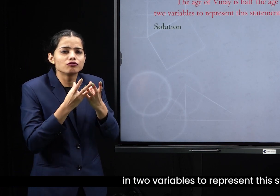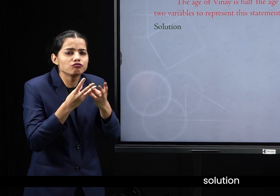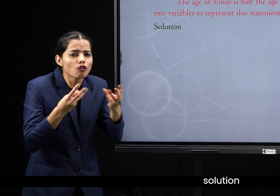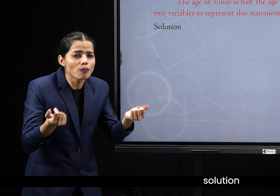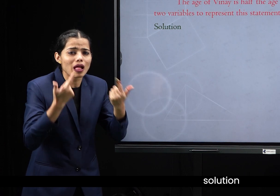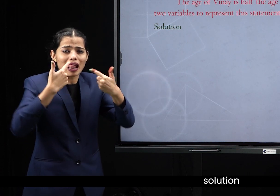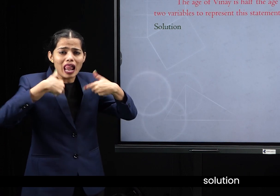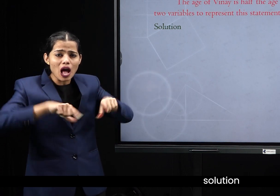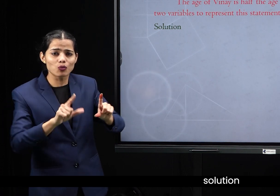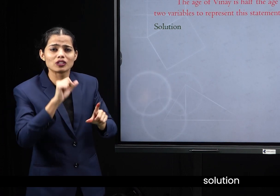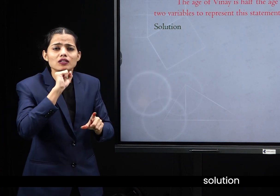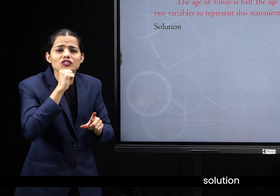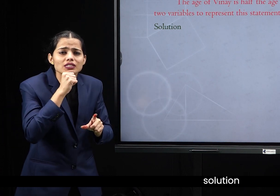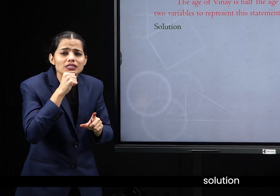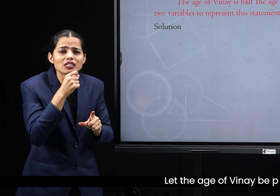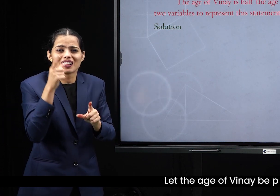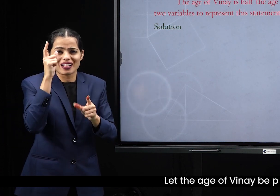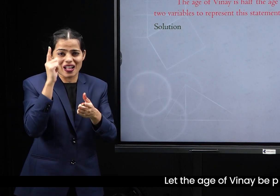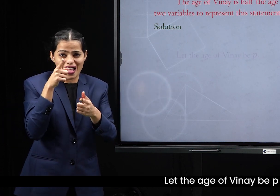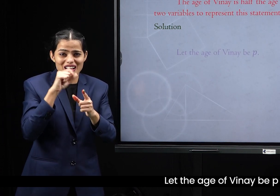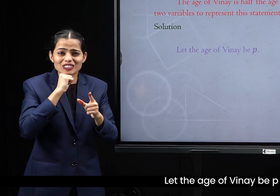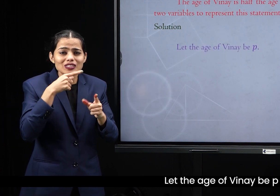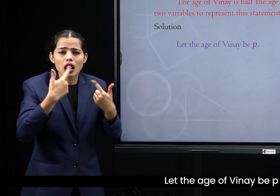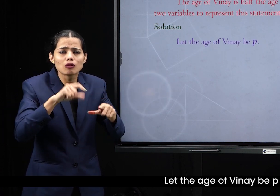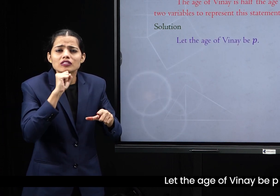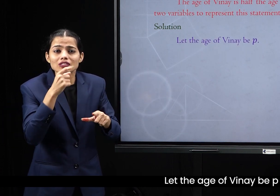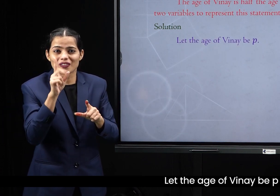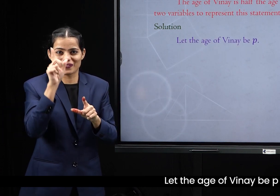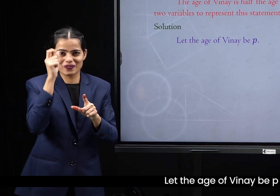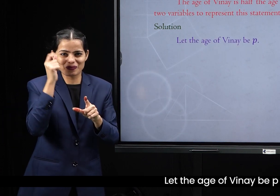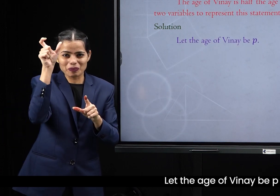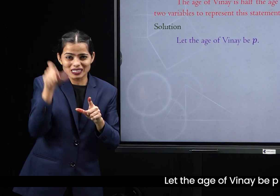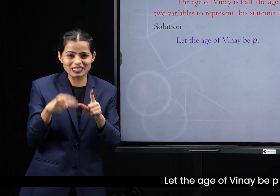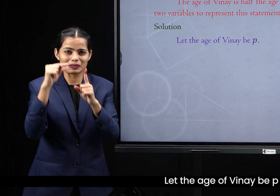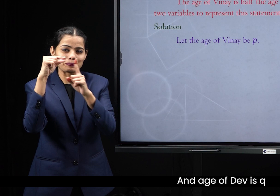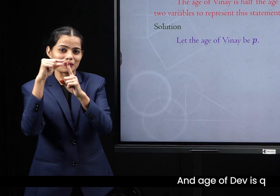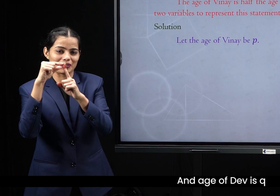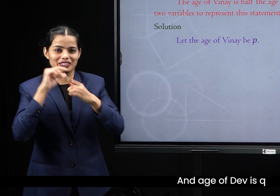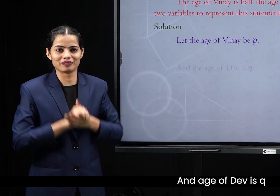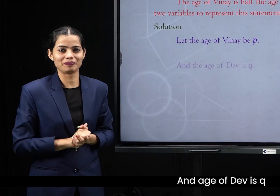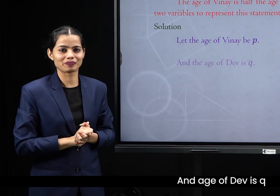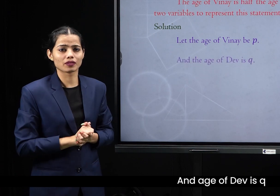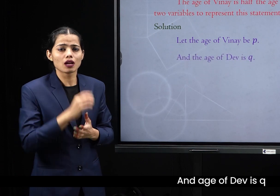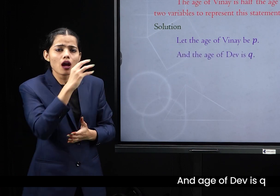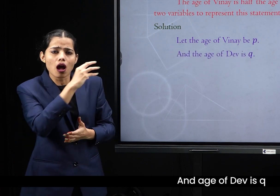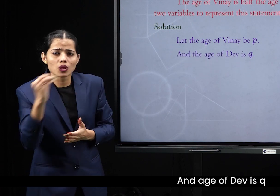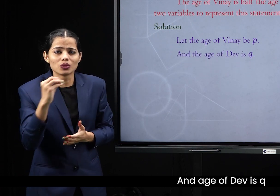Solution Solution Let the age of Vinay be P and age of Dev is Q.